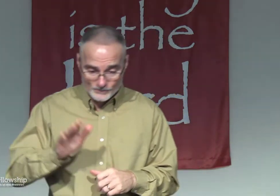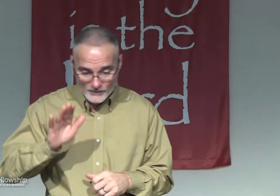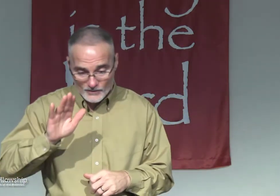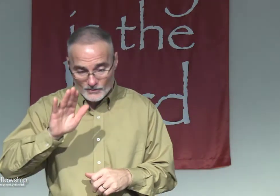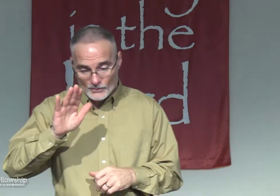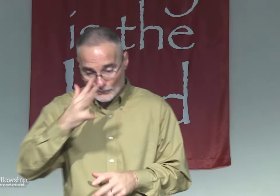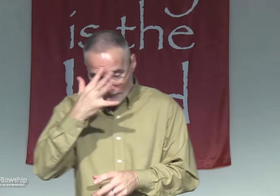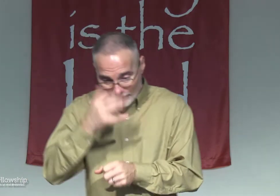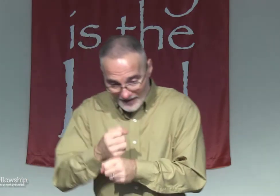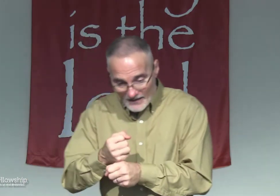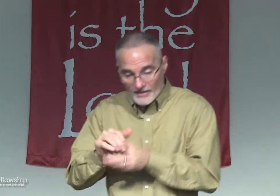that control.